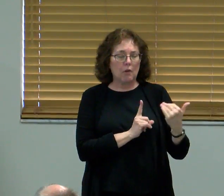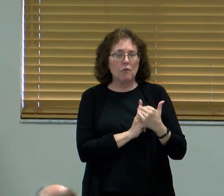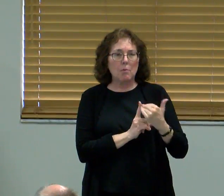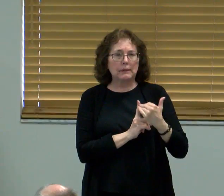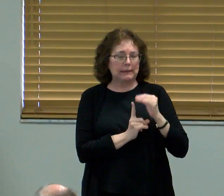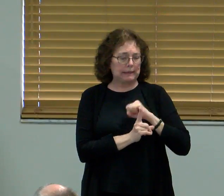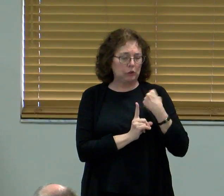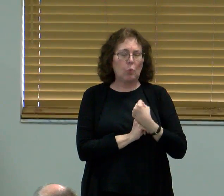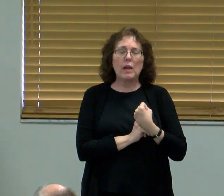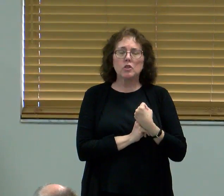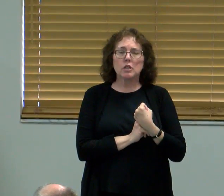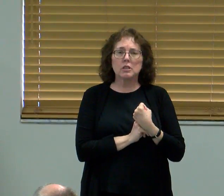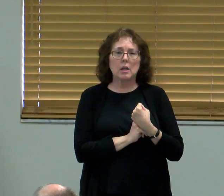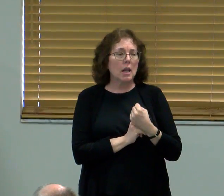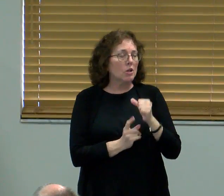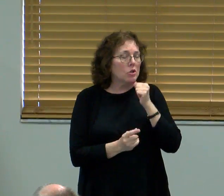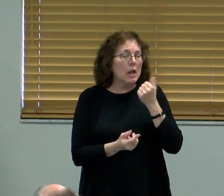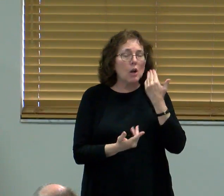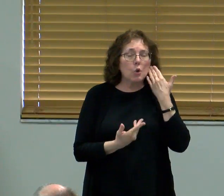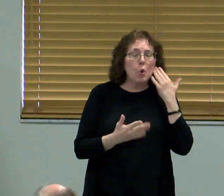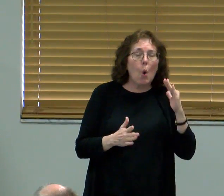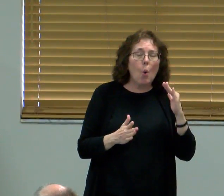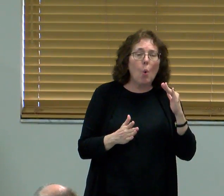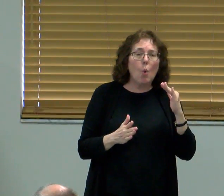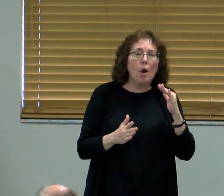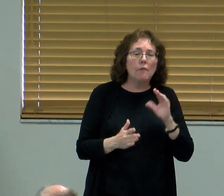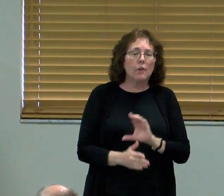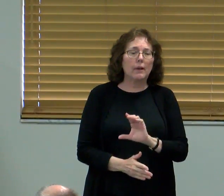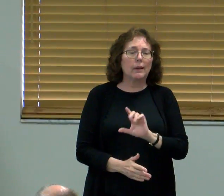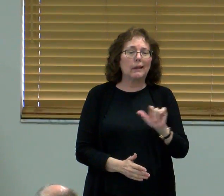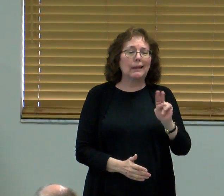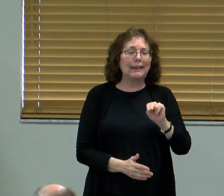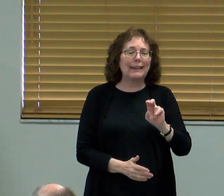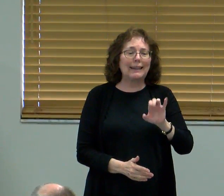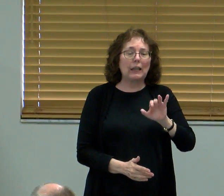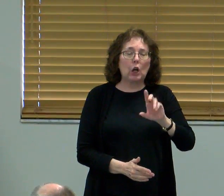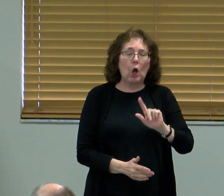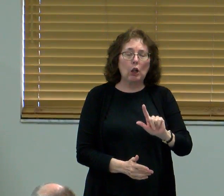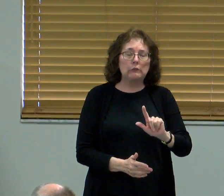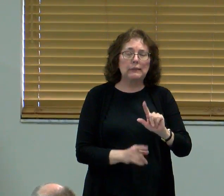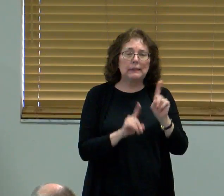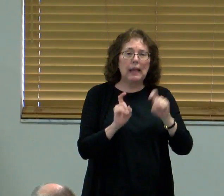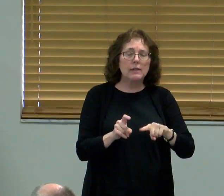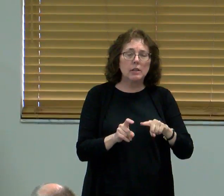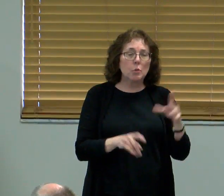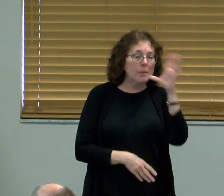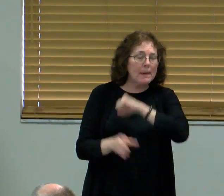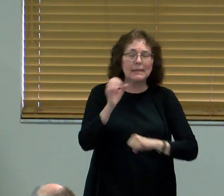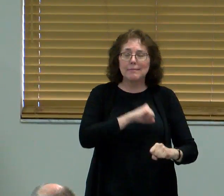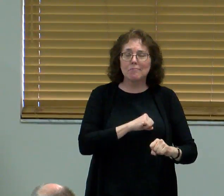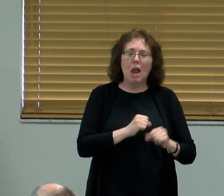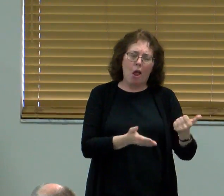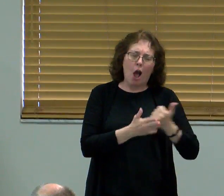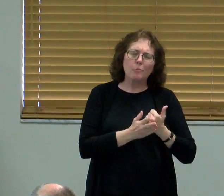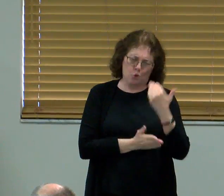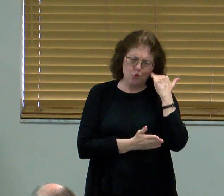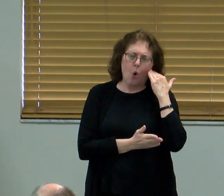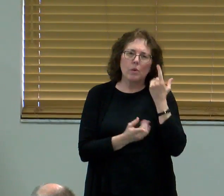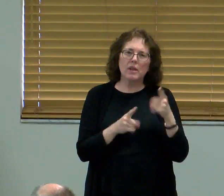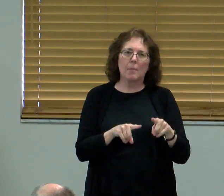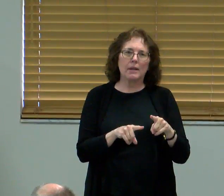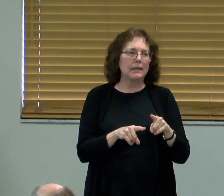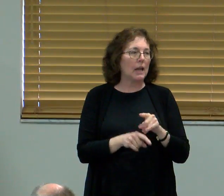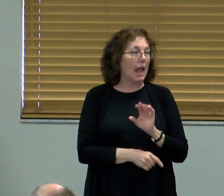into situations that she would have been otherwise left out. Lauren says that Elroy is